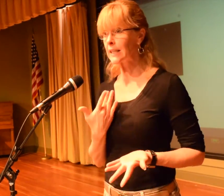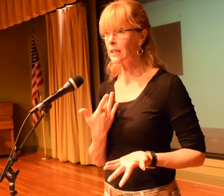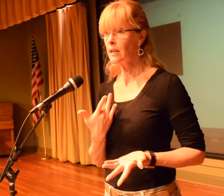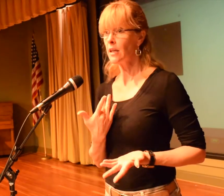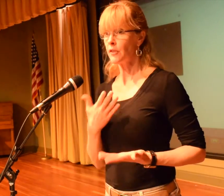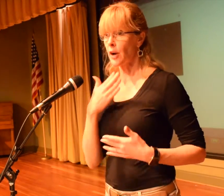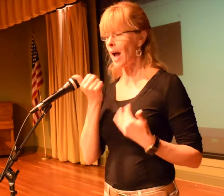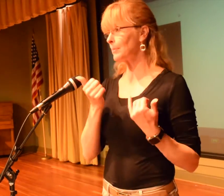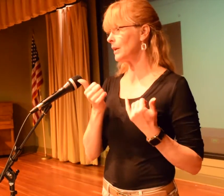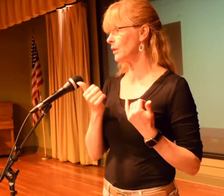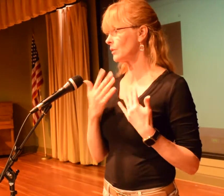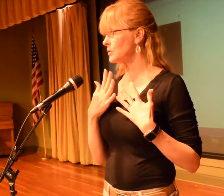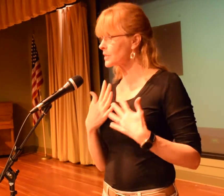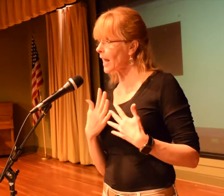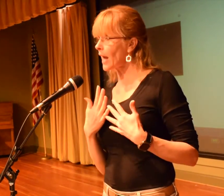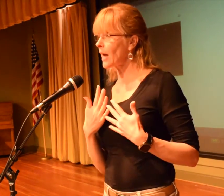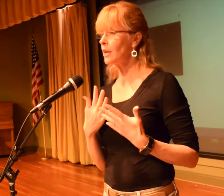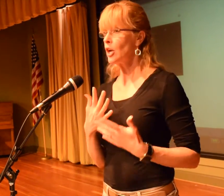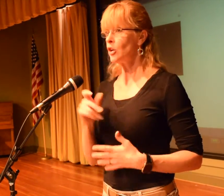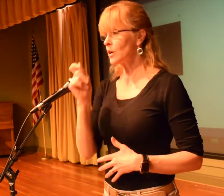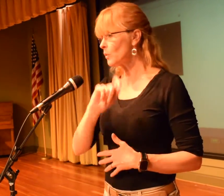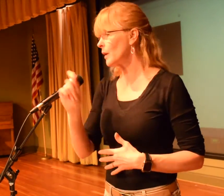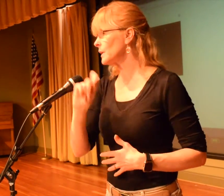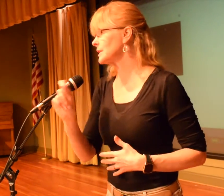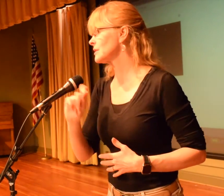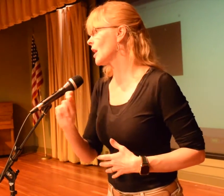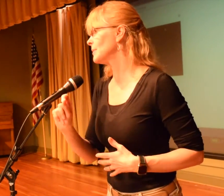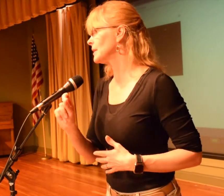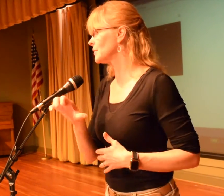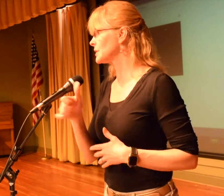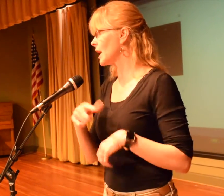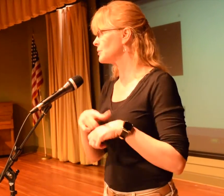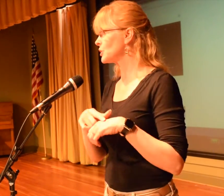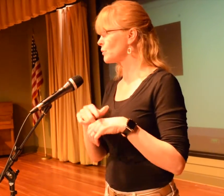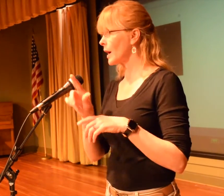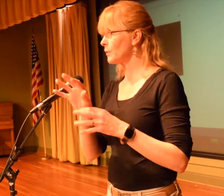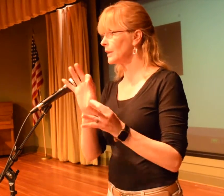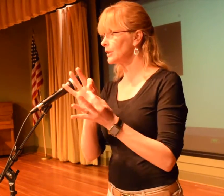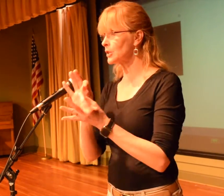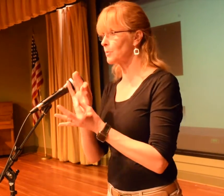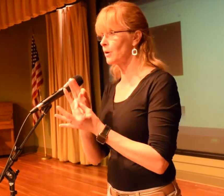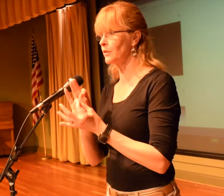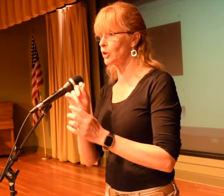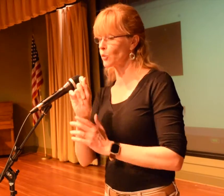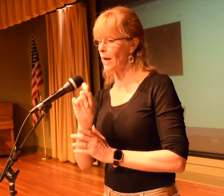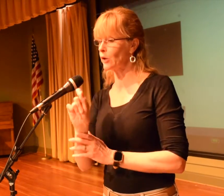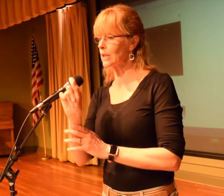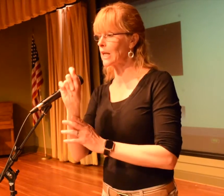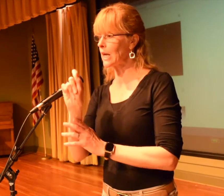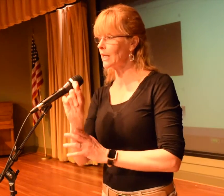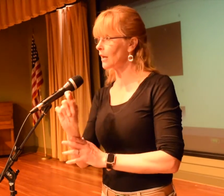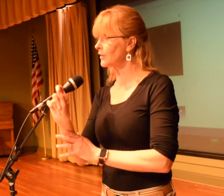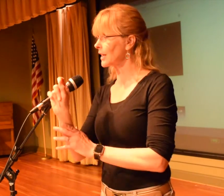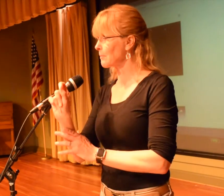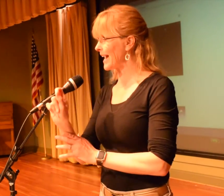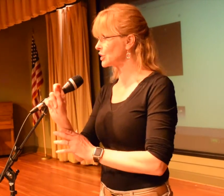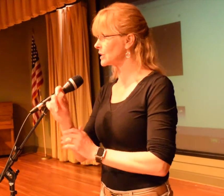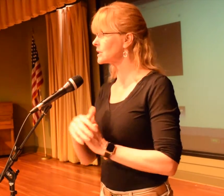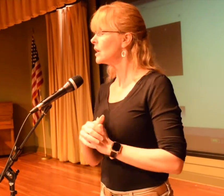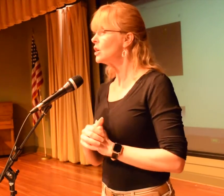feeling, if you're happy or you're sad, you can write really sloppy, and other times you can write really just perfect. You write on the line and everything matches.